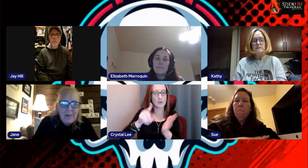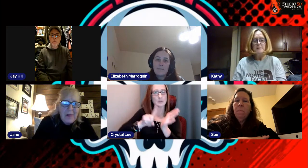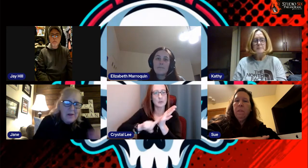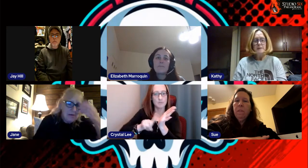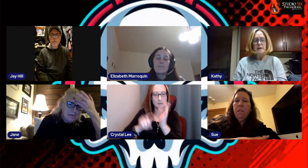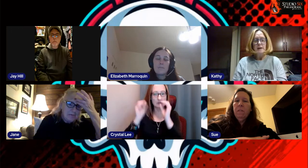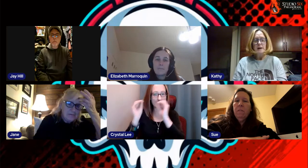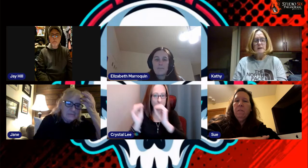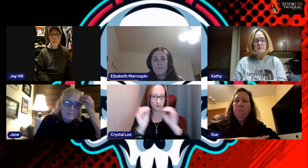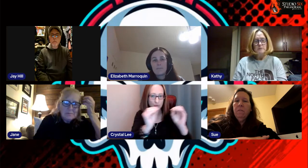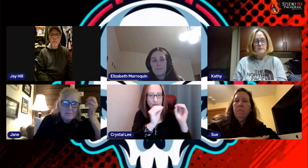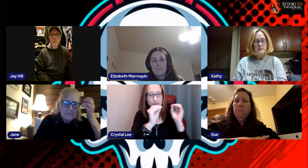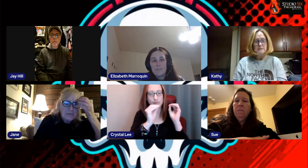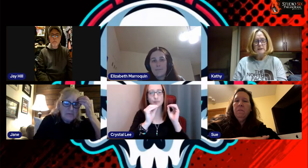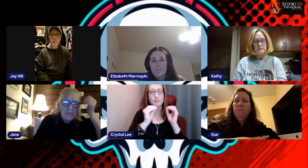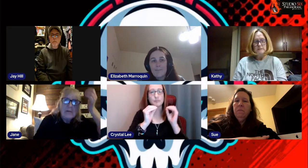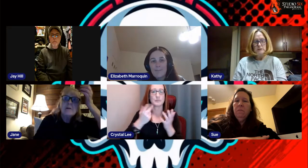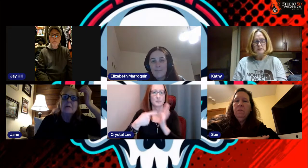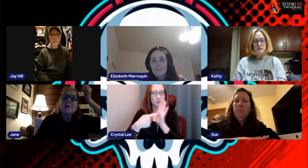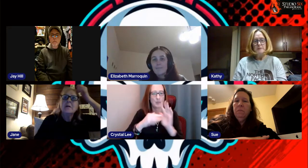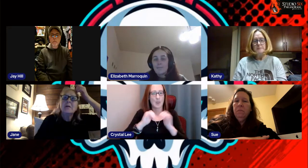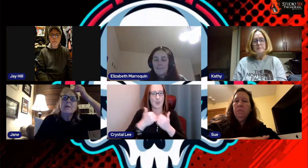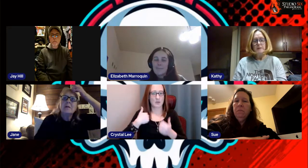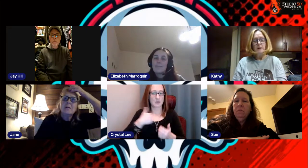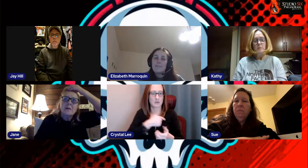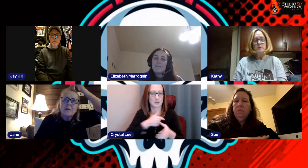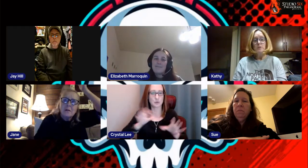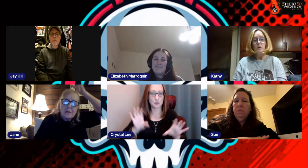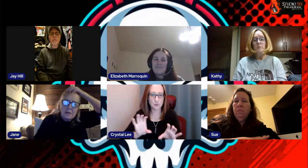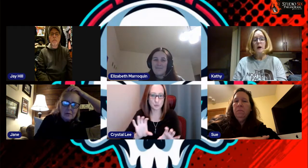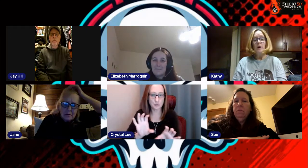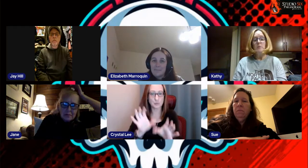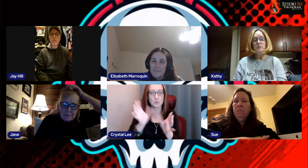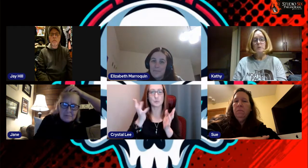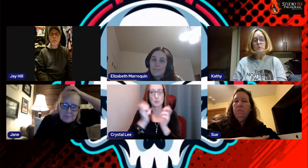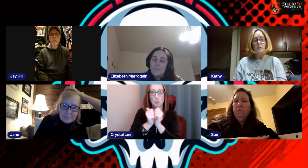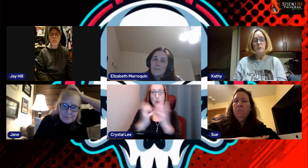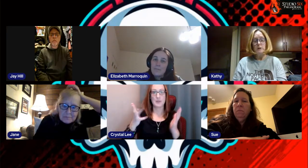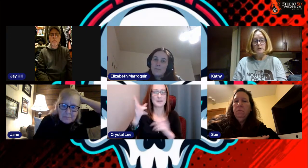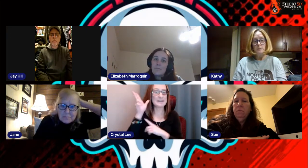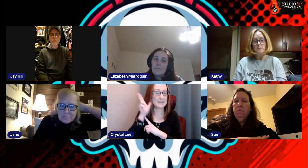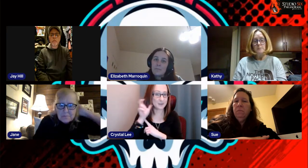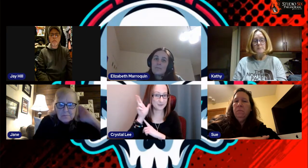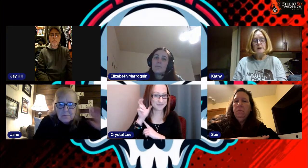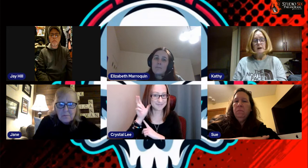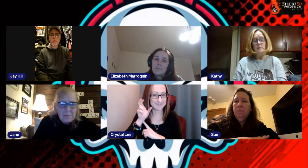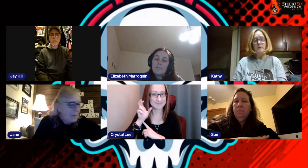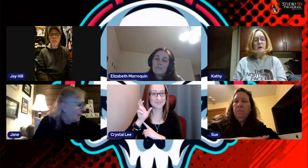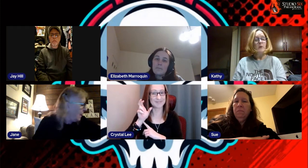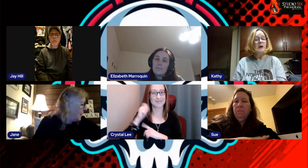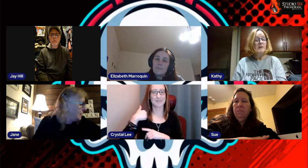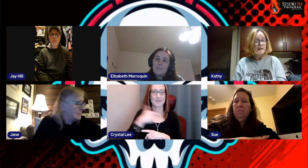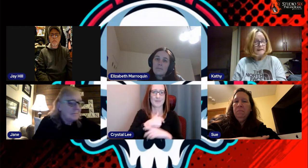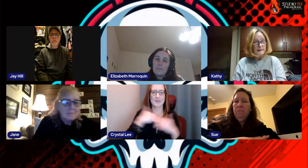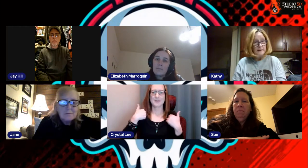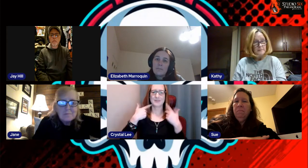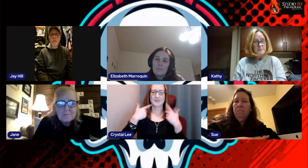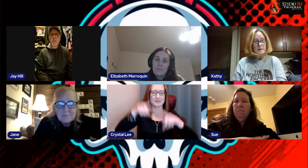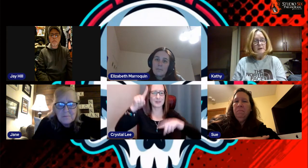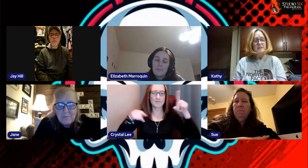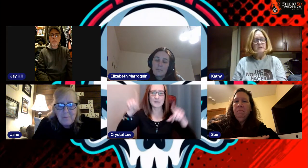wants, and to investigate and teach. And we show them how we do what we do and without